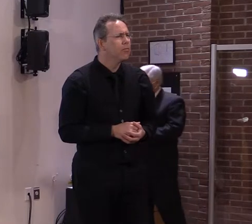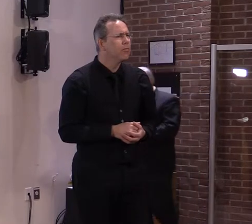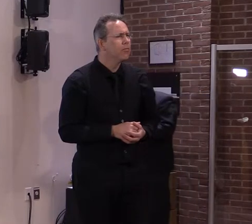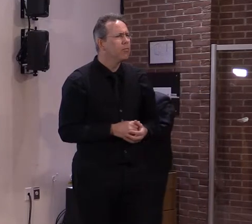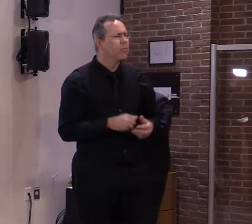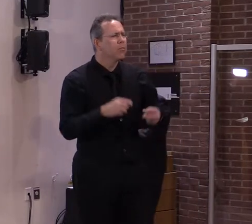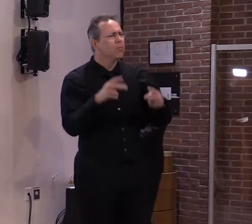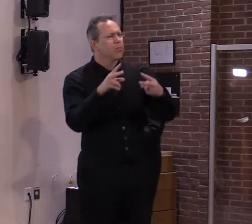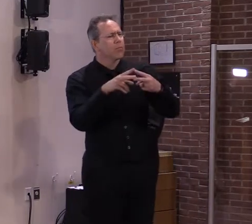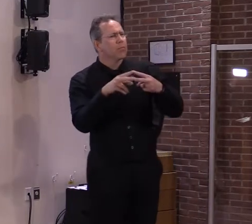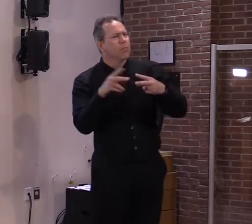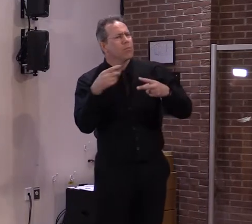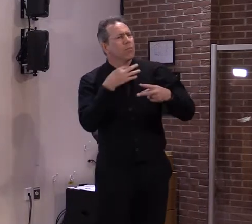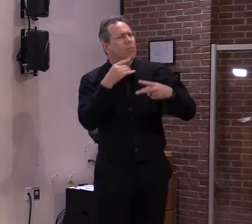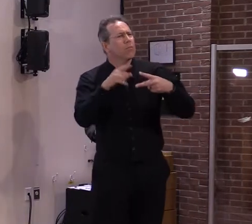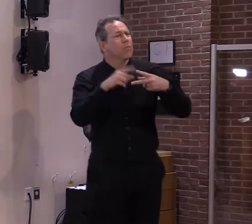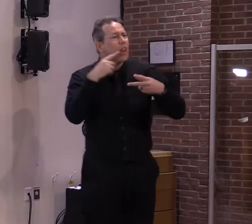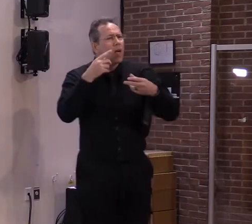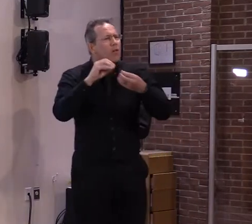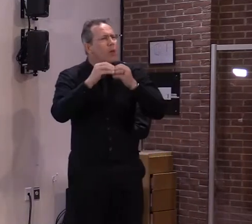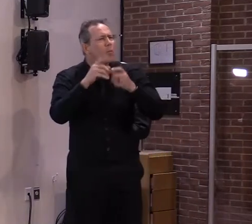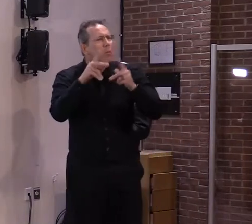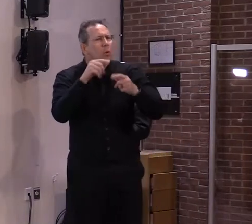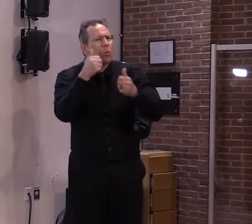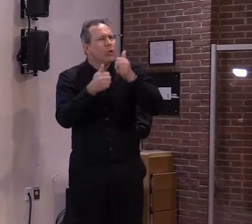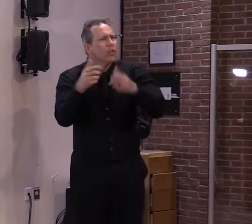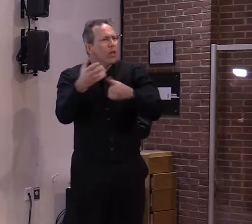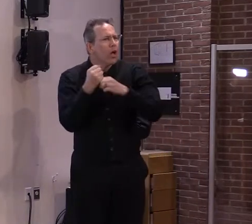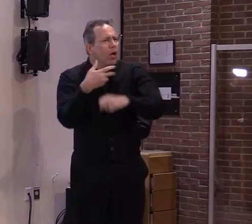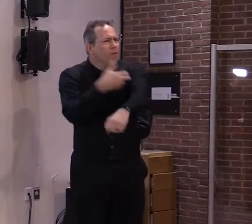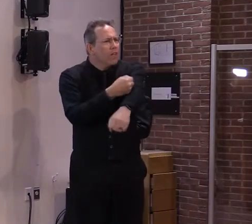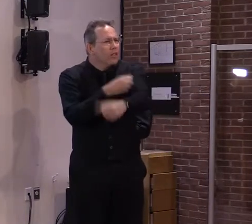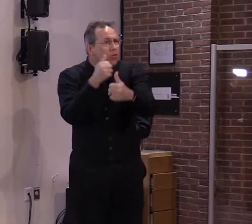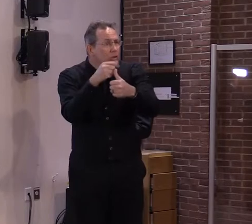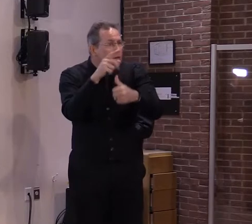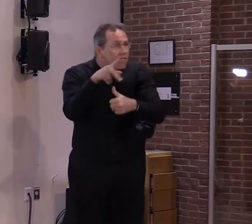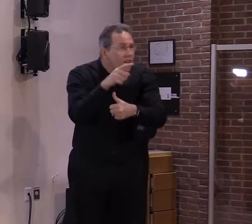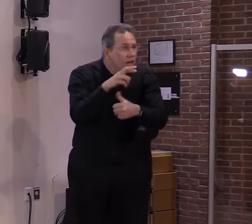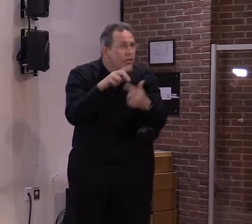Yeah, a bit of a complicated answer to this. Dr. Levine will take it, but